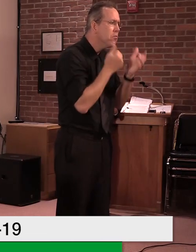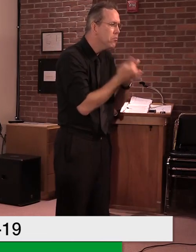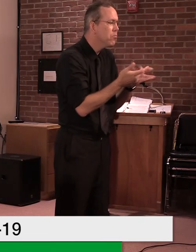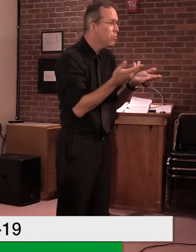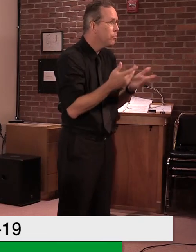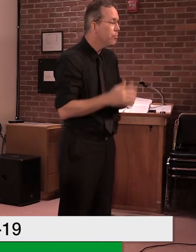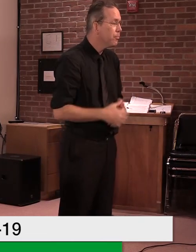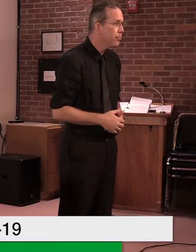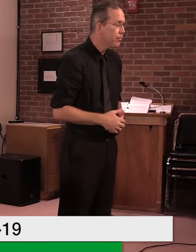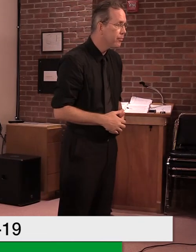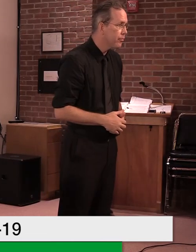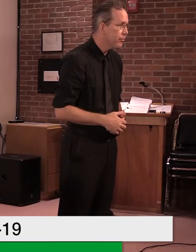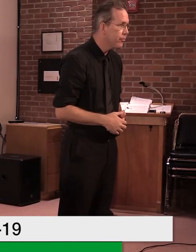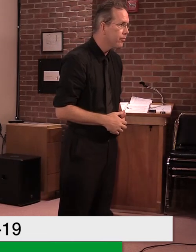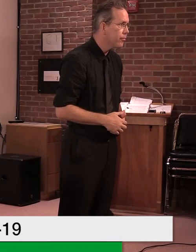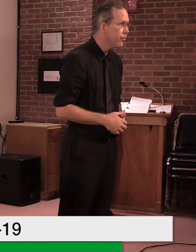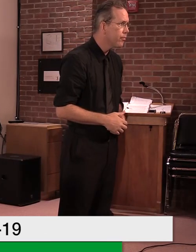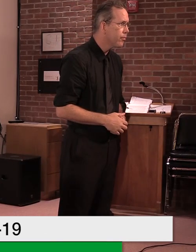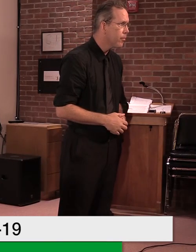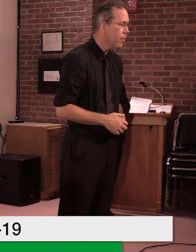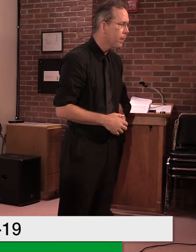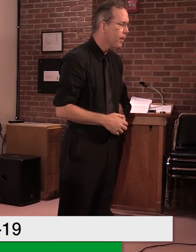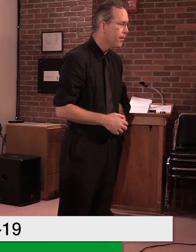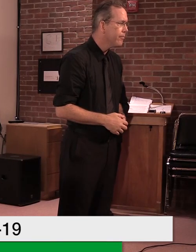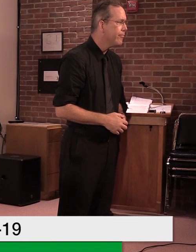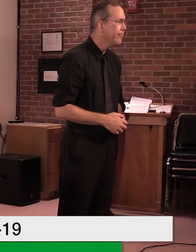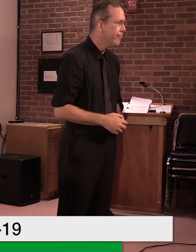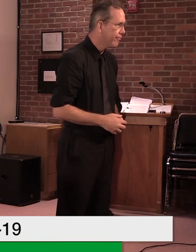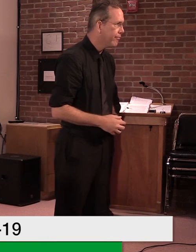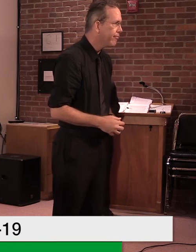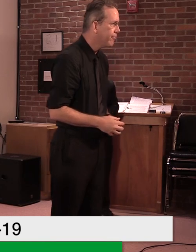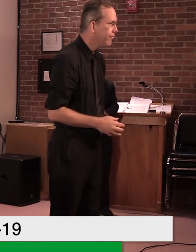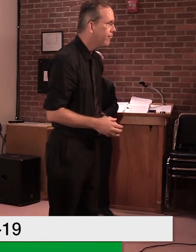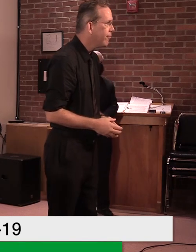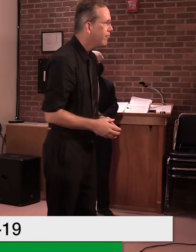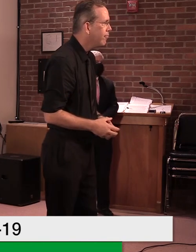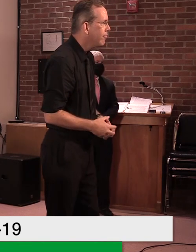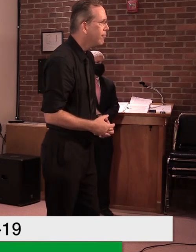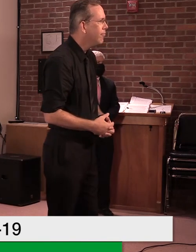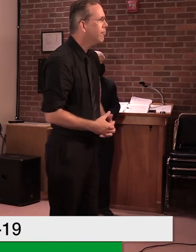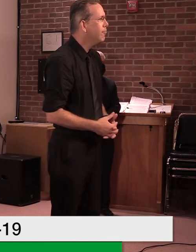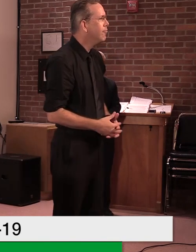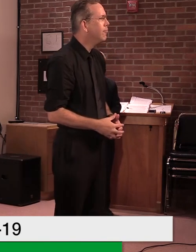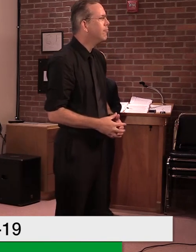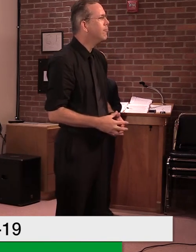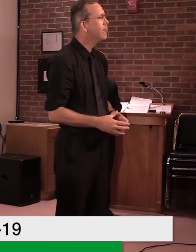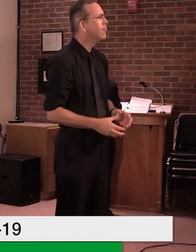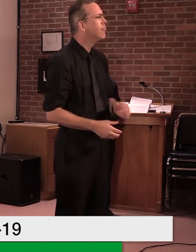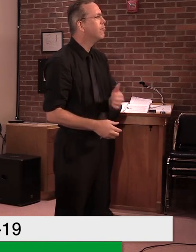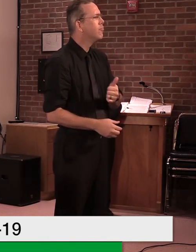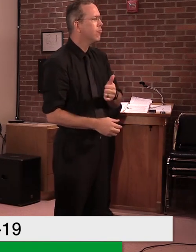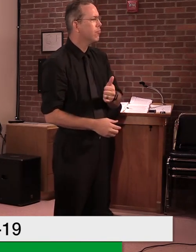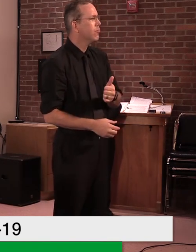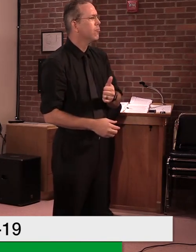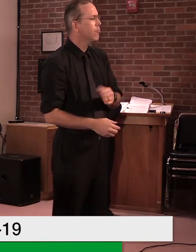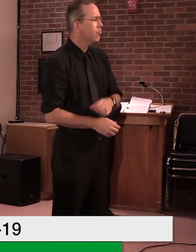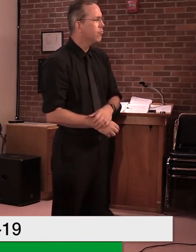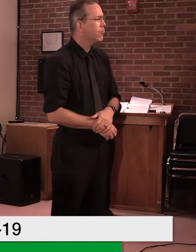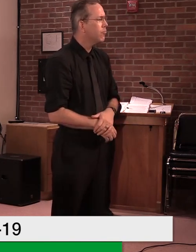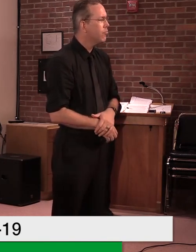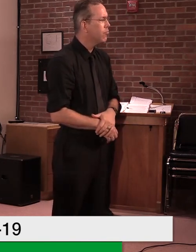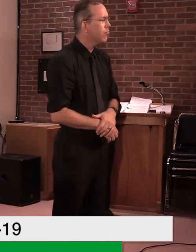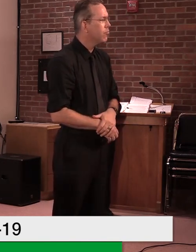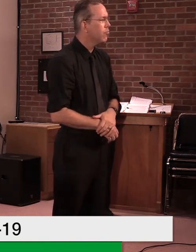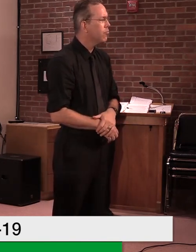more. Okay, thank you. Question for Commissioner Levine. Given the